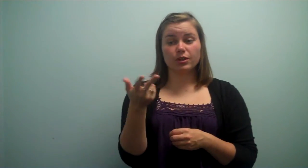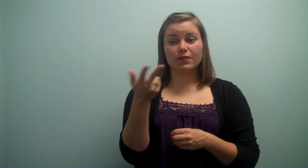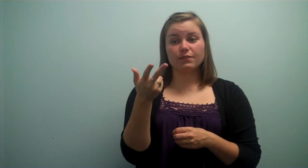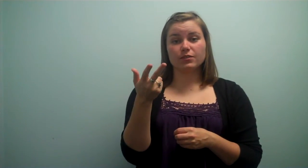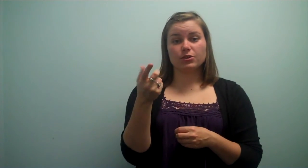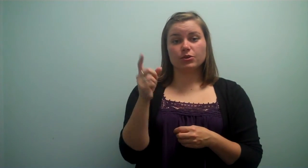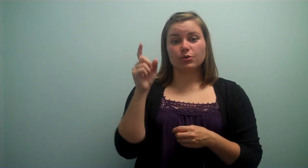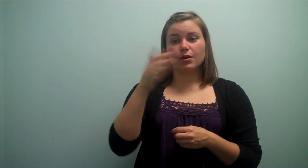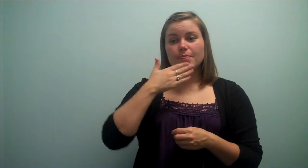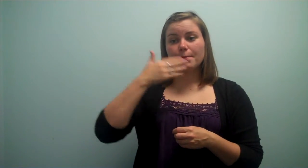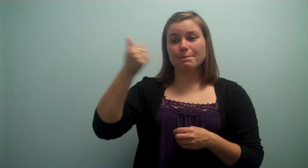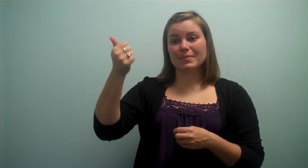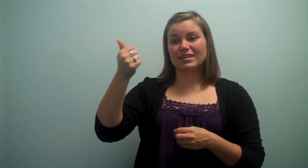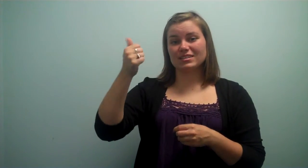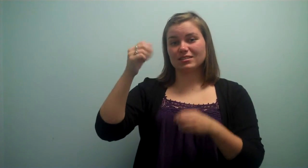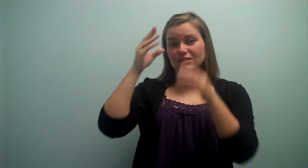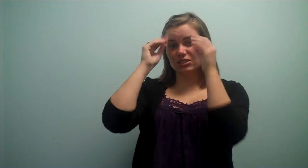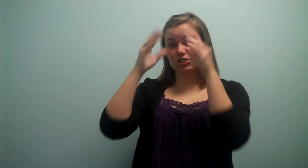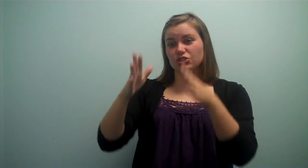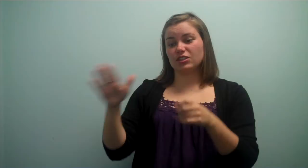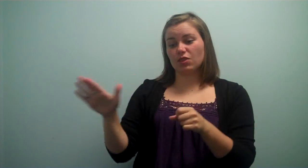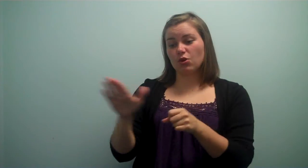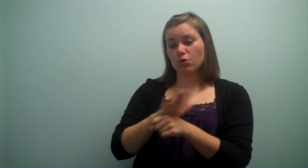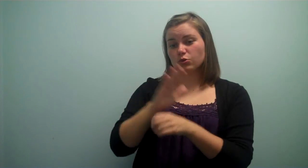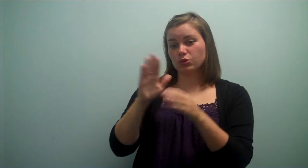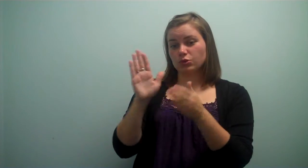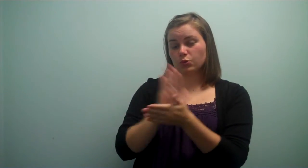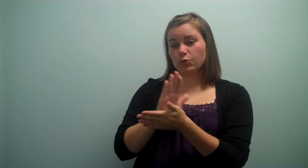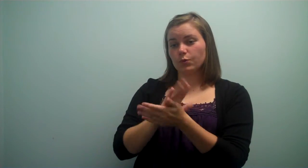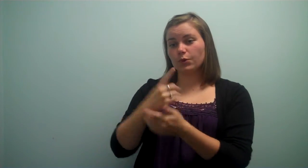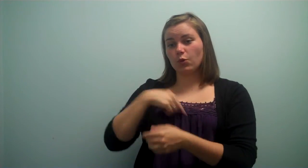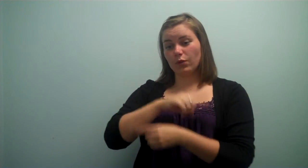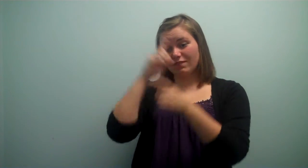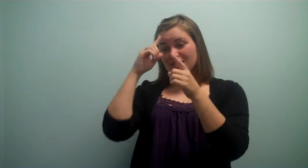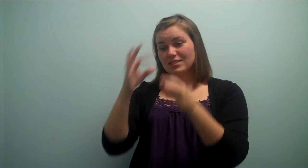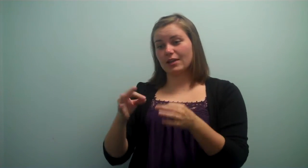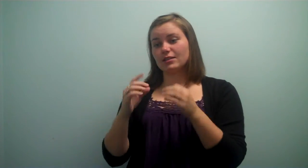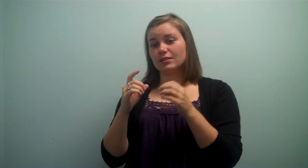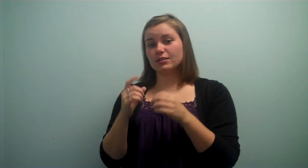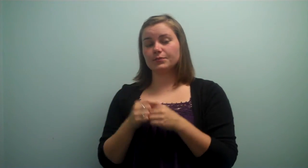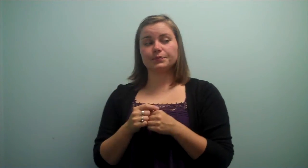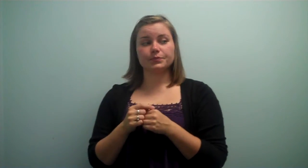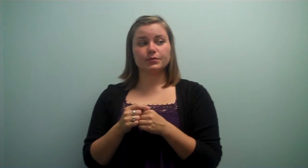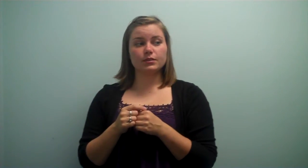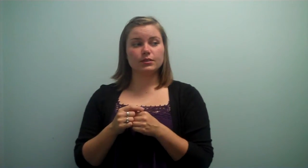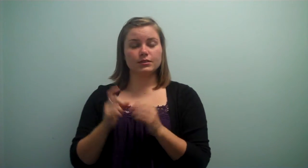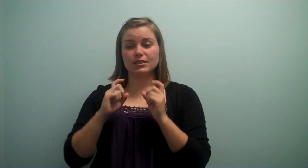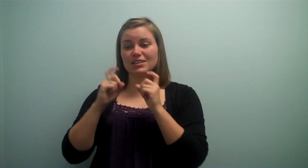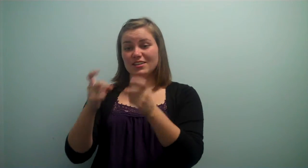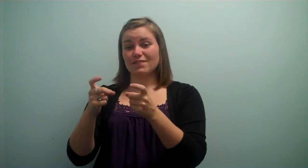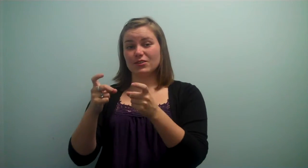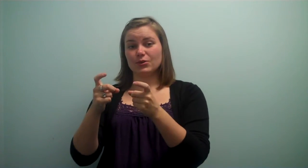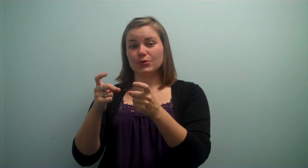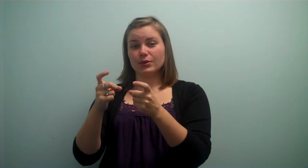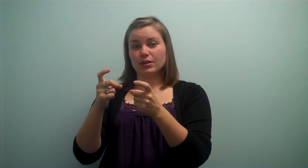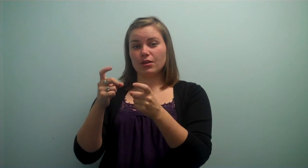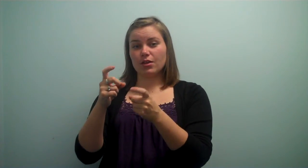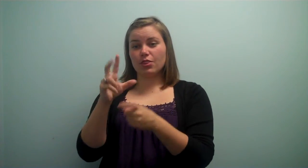best teachers in this whole school. We've decided to reward your performance by giving you each 30 of the